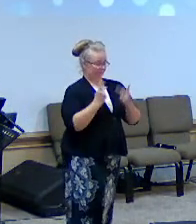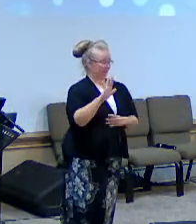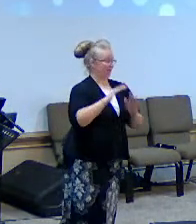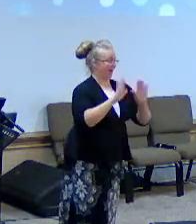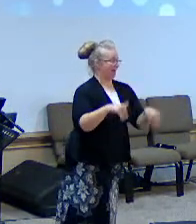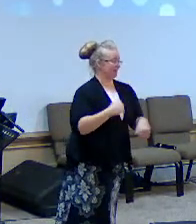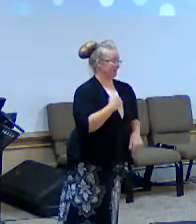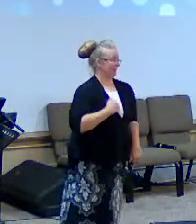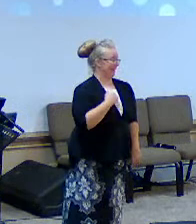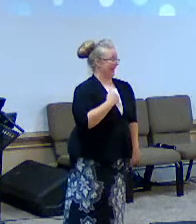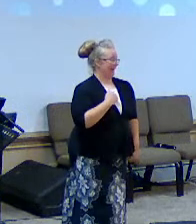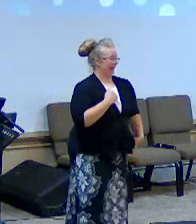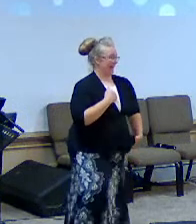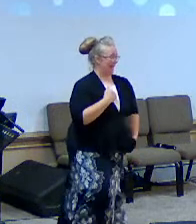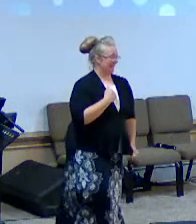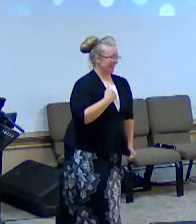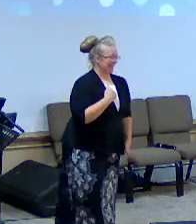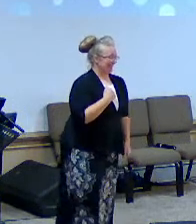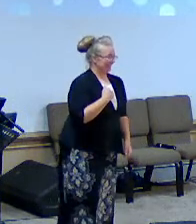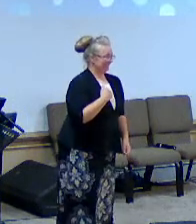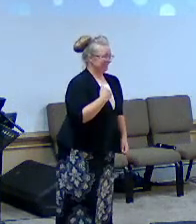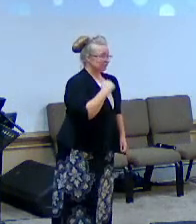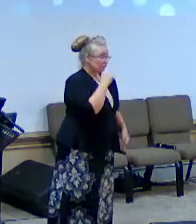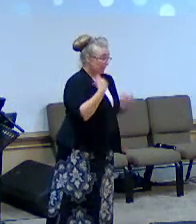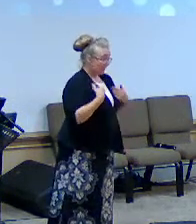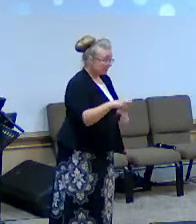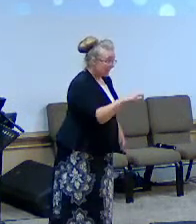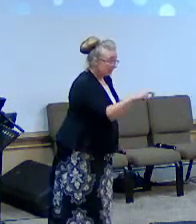So you don't harbor that. Praise God.